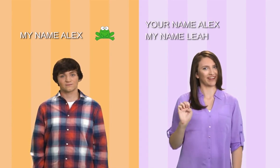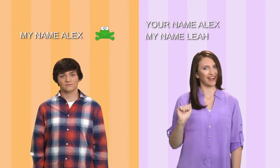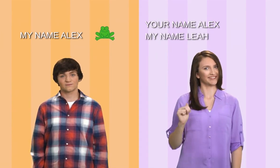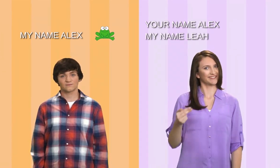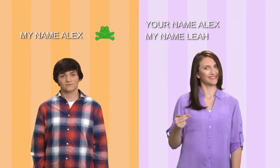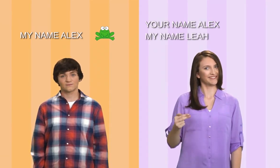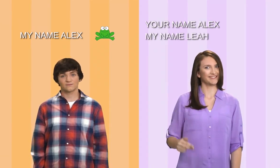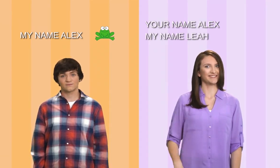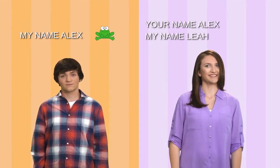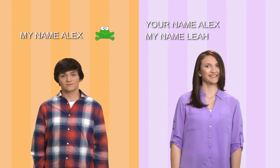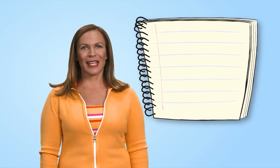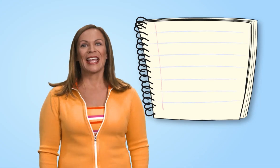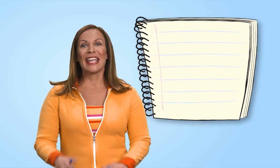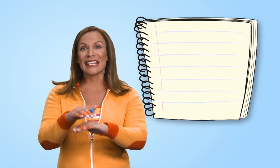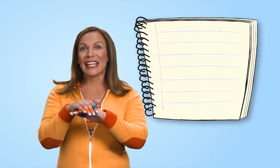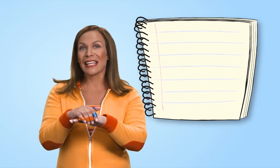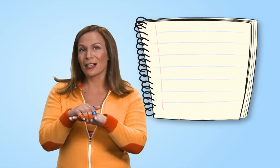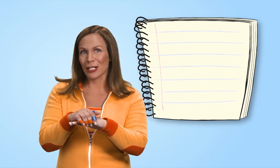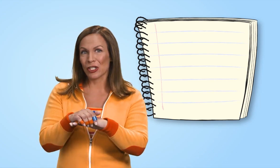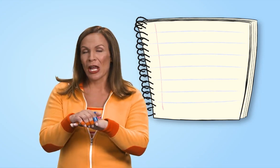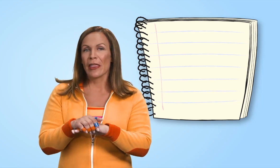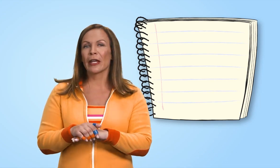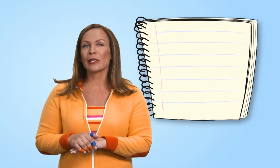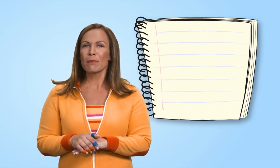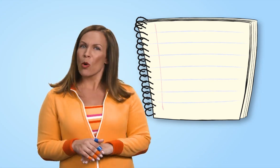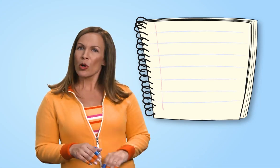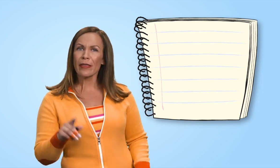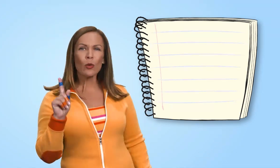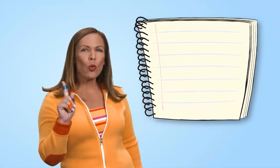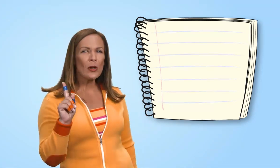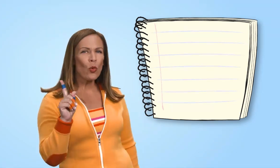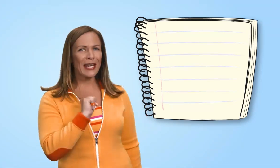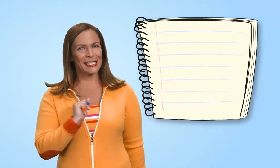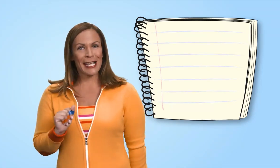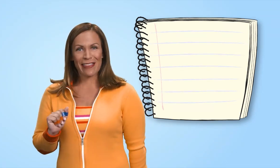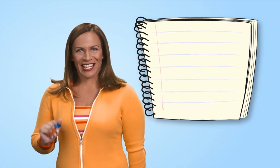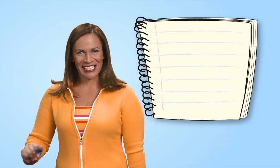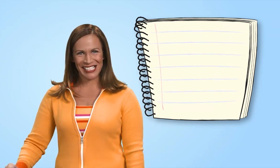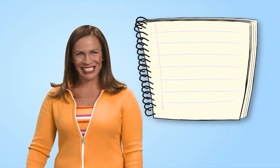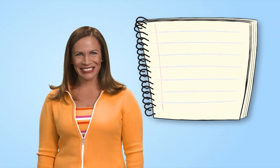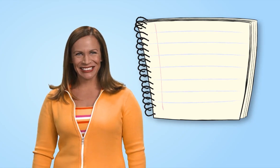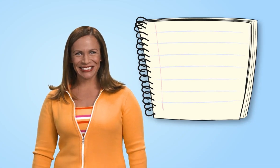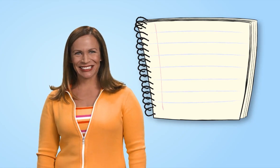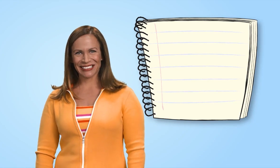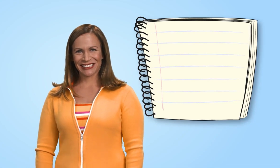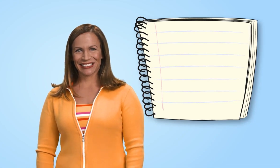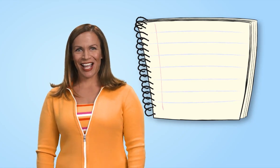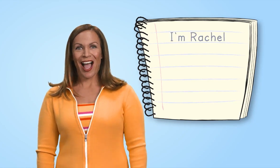Leah. In English, there is more than one way to say things. What's your name?